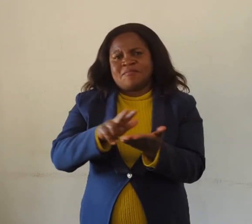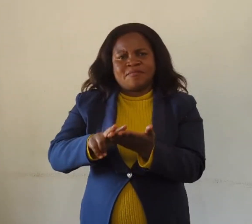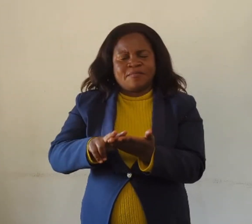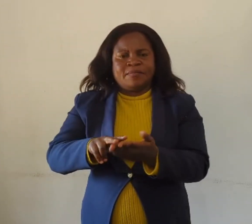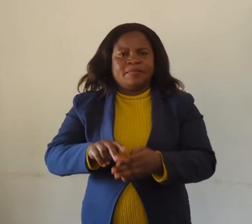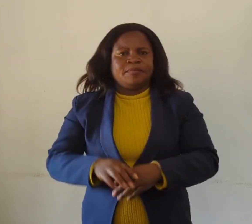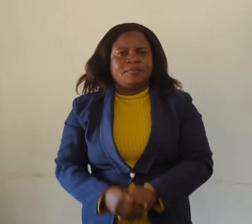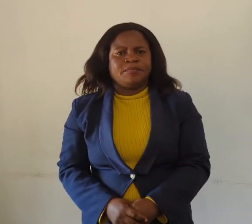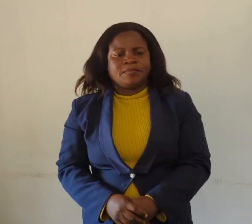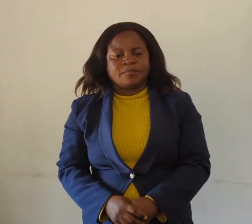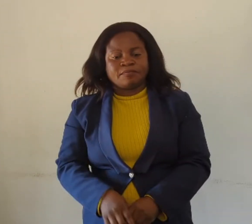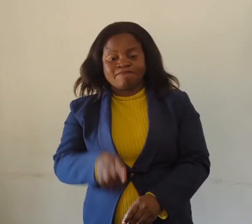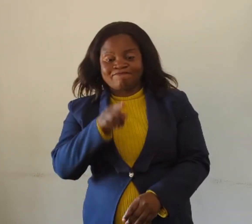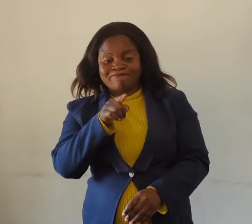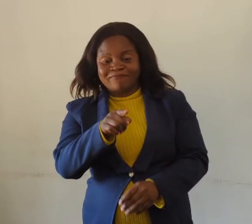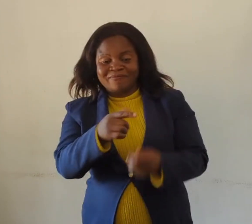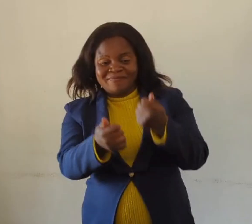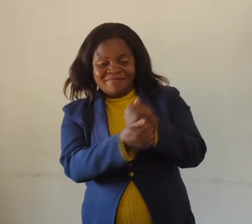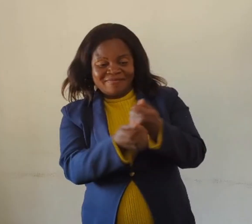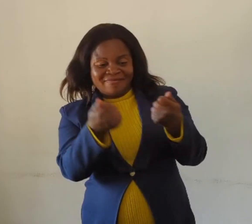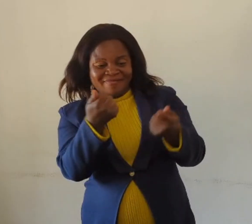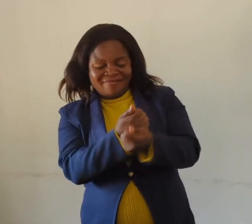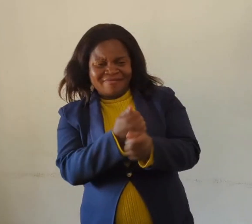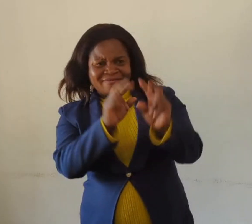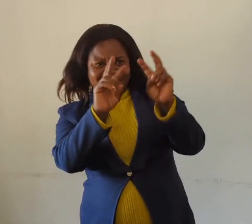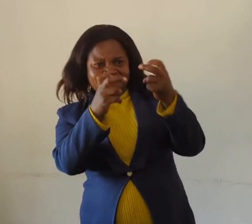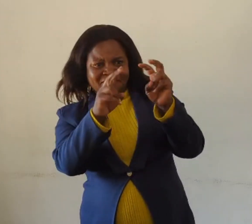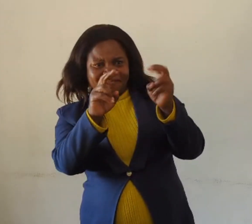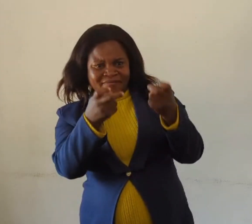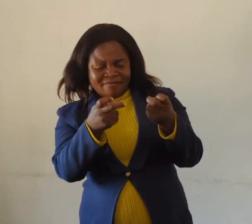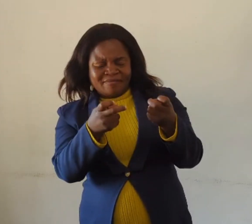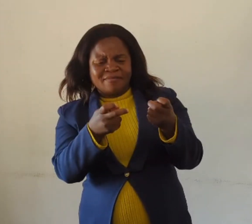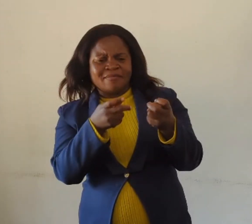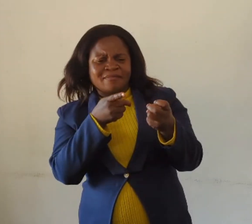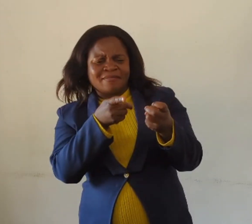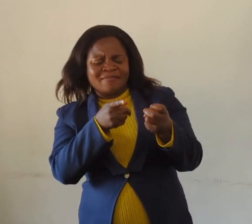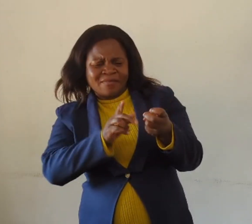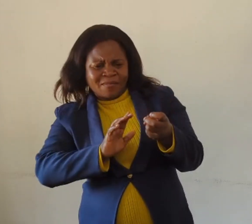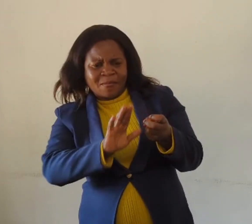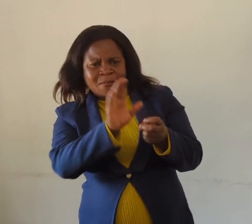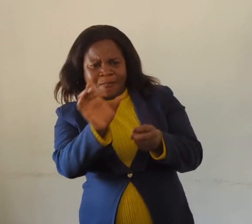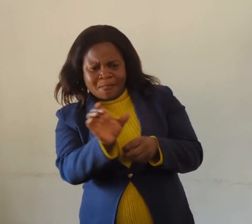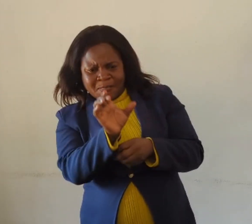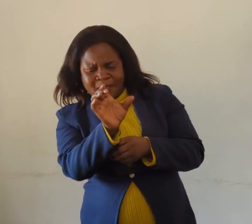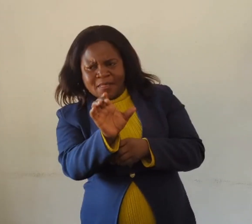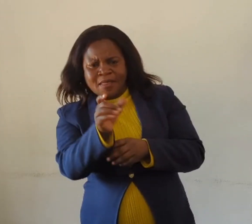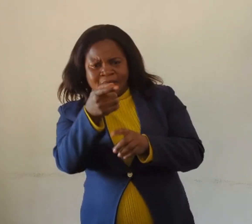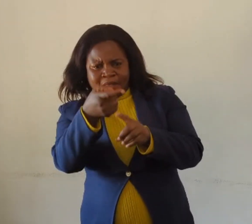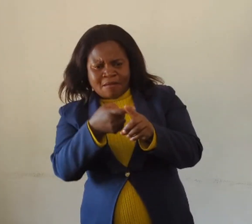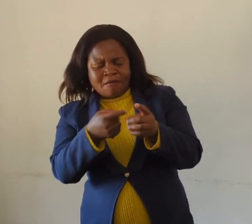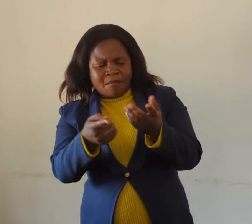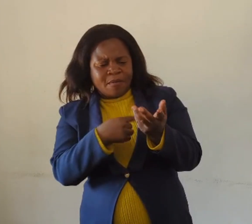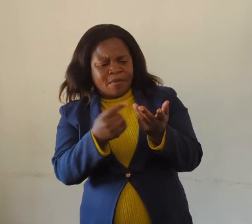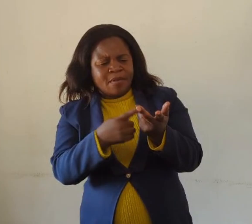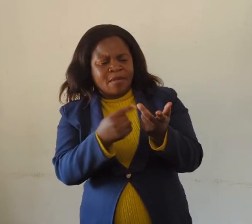The amendment changes the title, side note, of the section from counting of votes